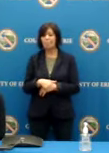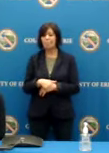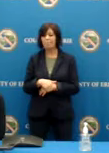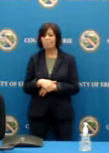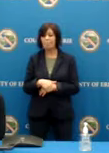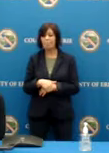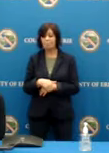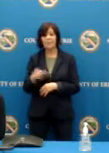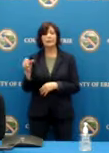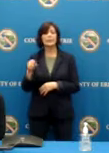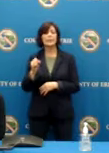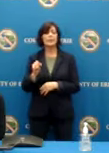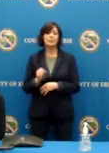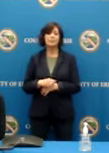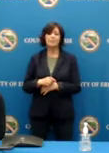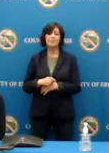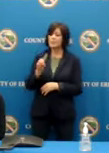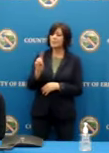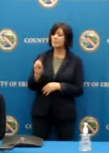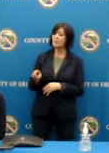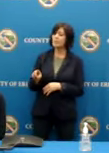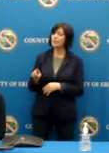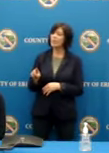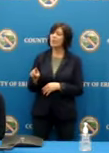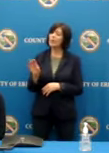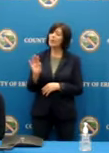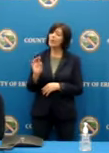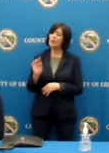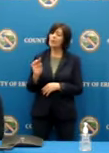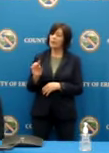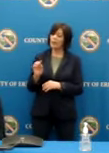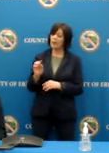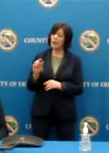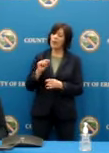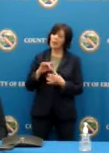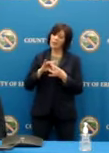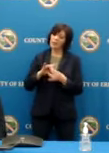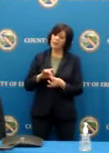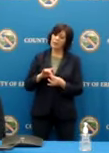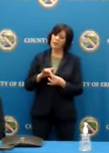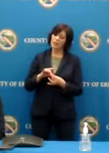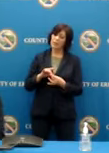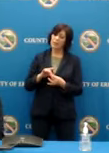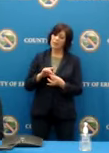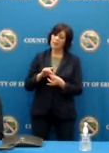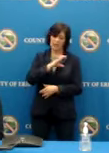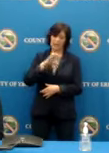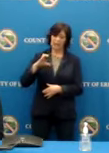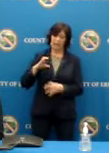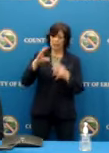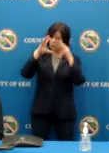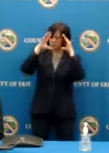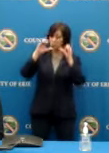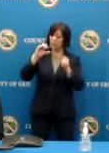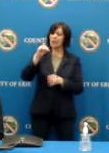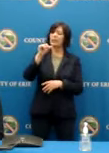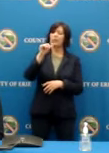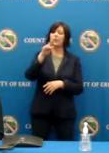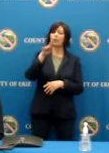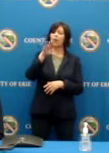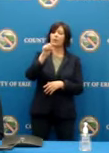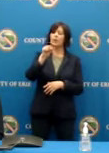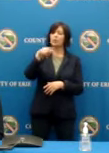you have a question? Yes. My question is concerning Council President Darius Pridgeon. I